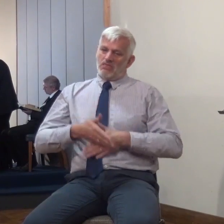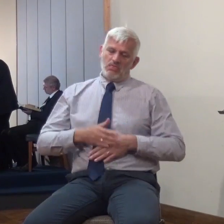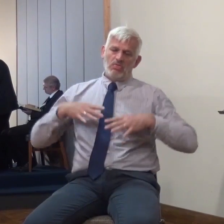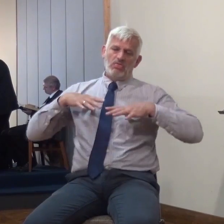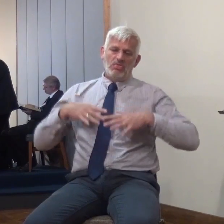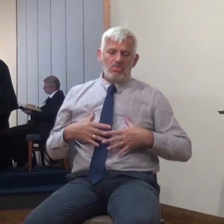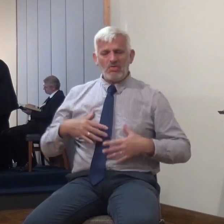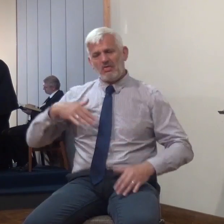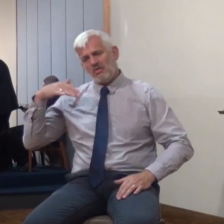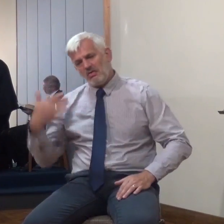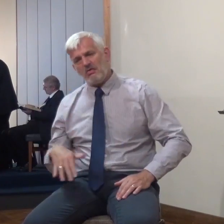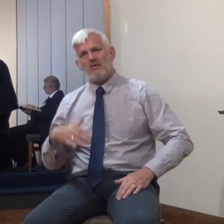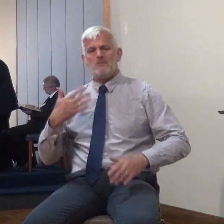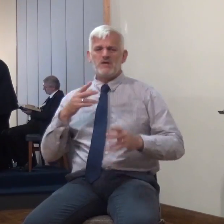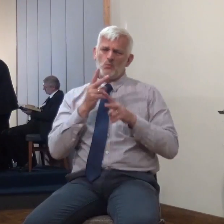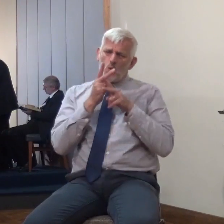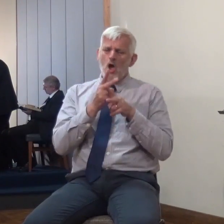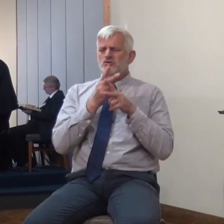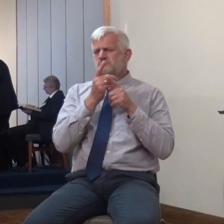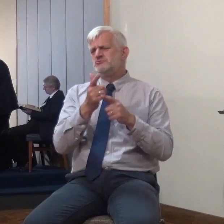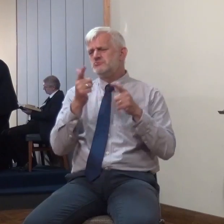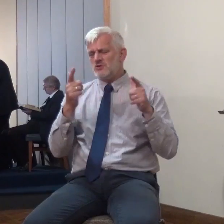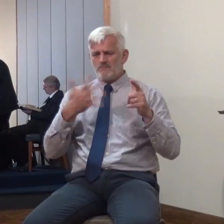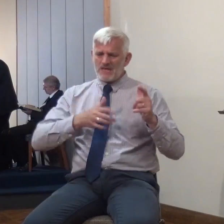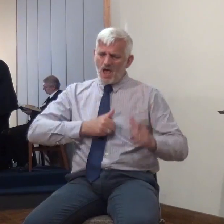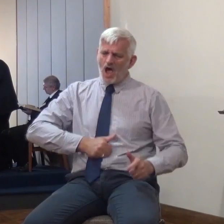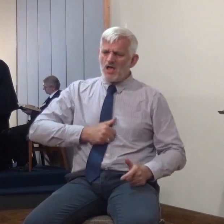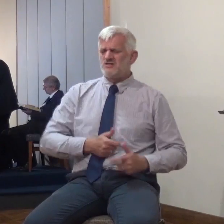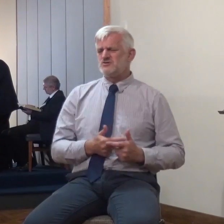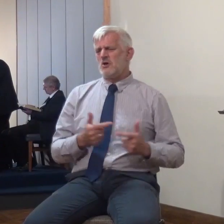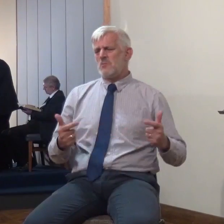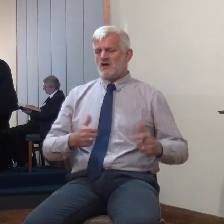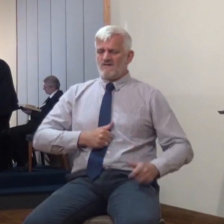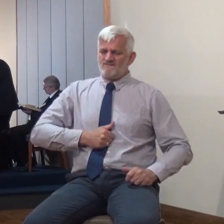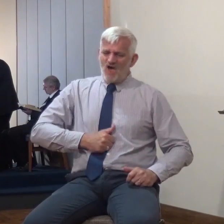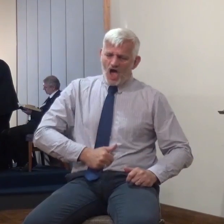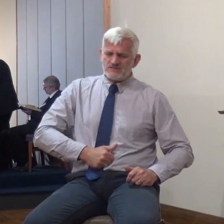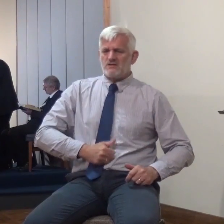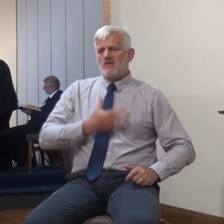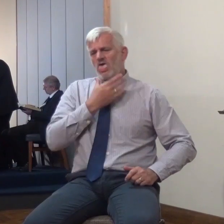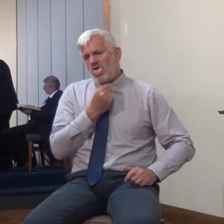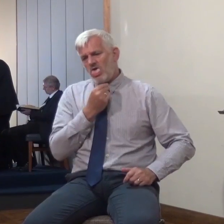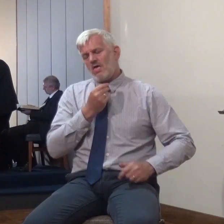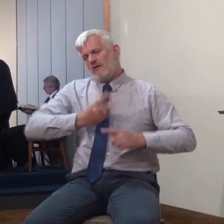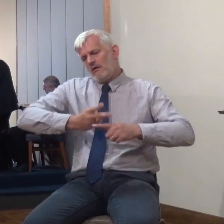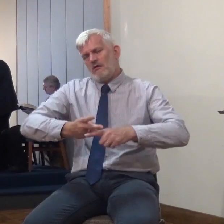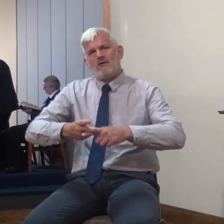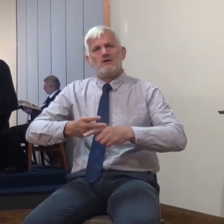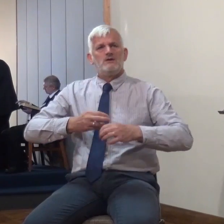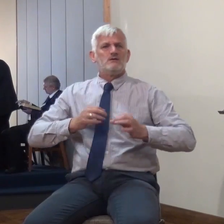painfulness, watchings oft, in hunger and thirst, in fasting often, in cold